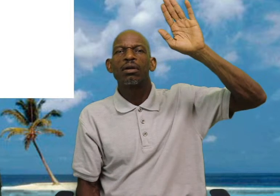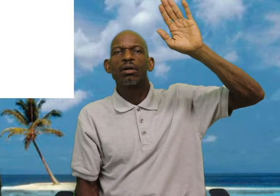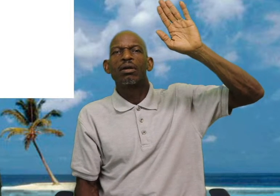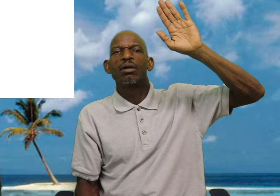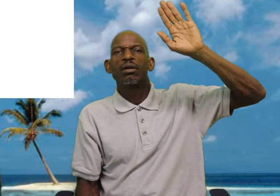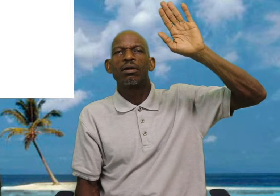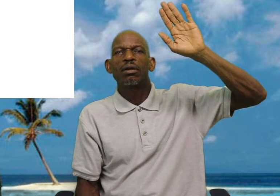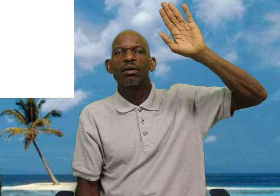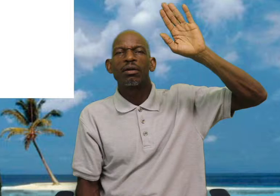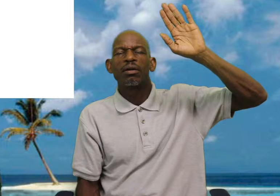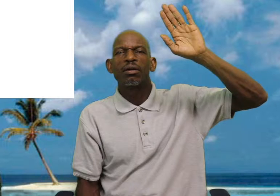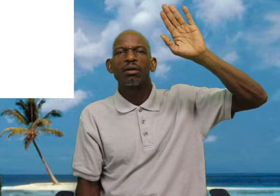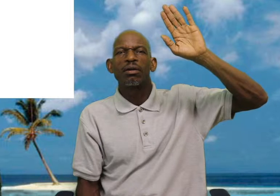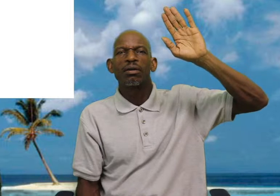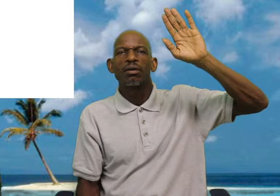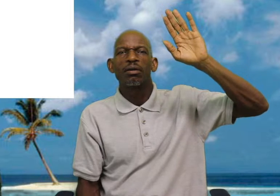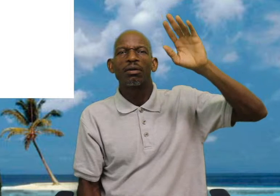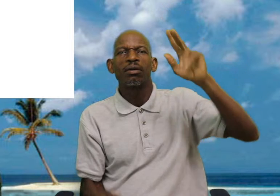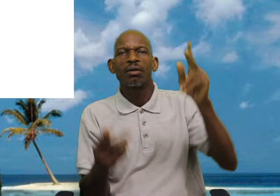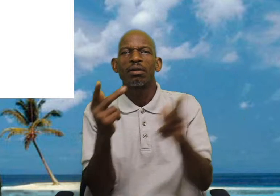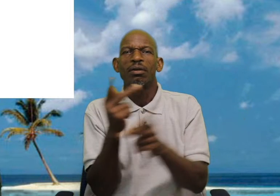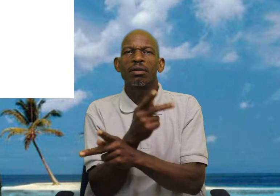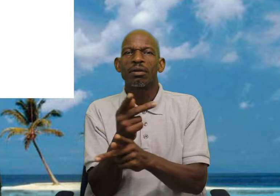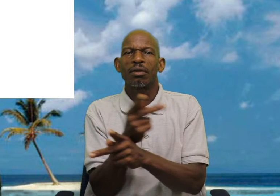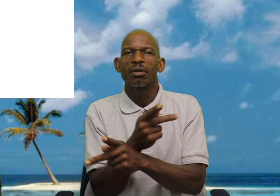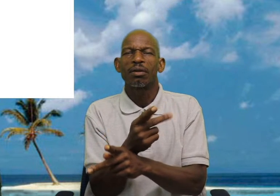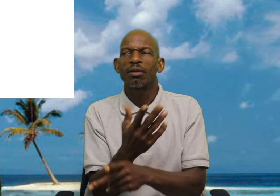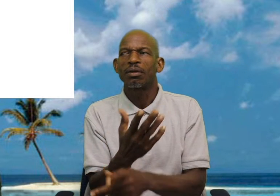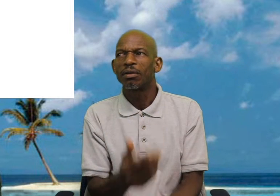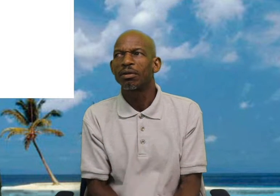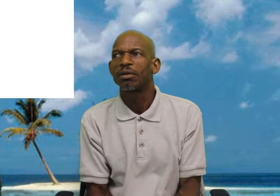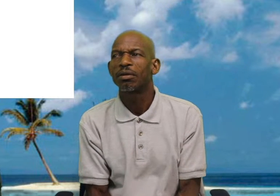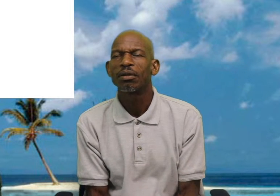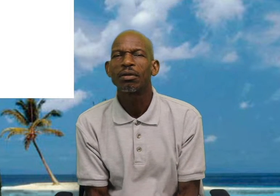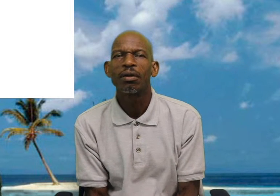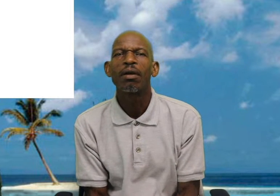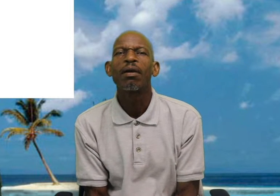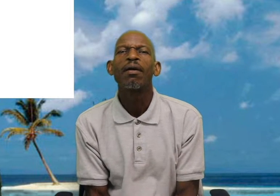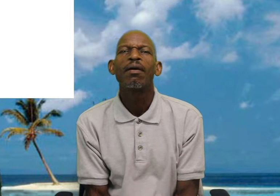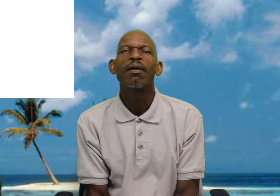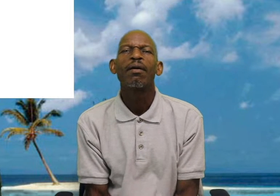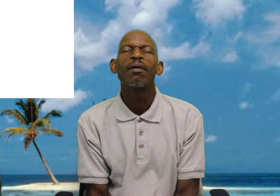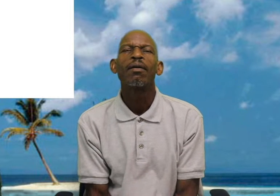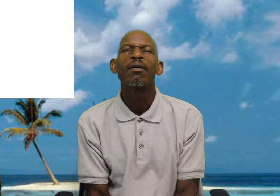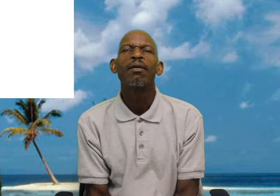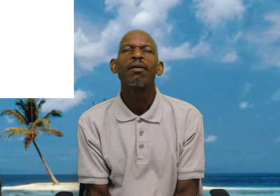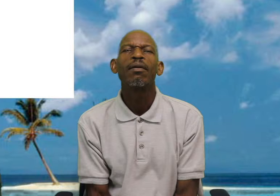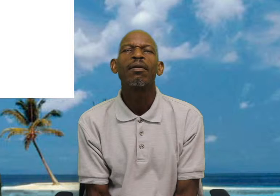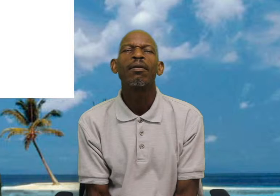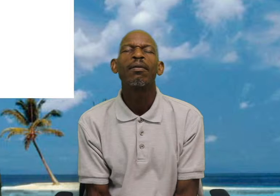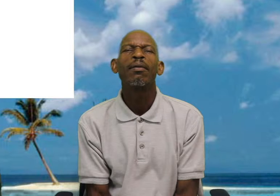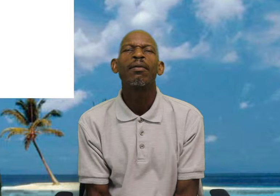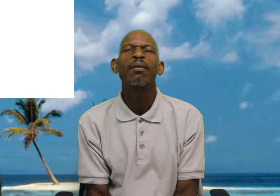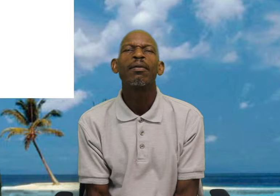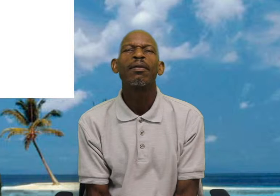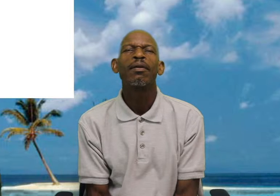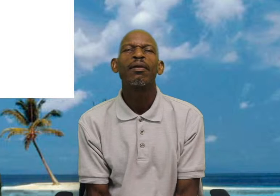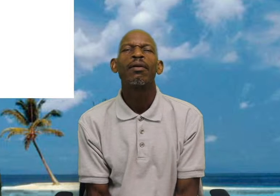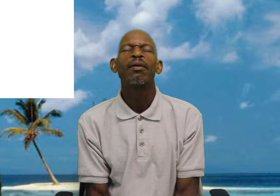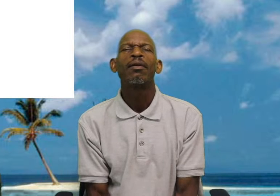Very good, Sal. Yes, Canton. Go ahead, Canton. The girl.